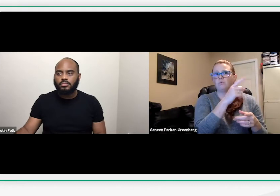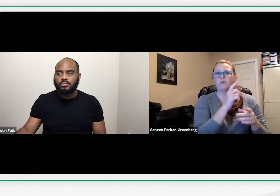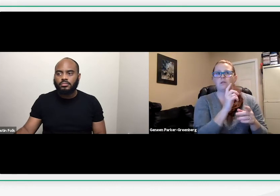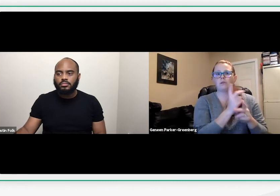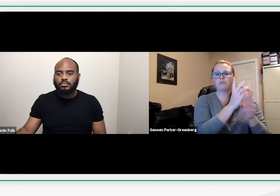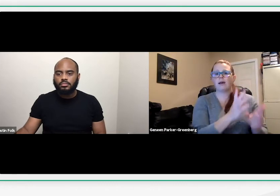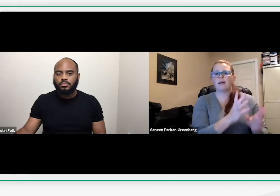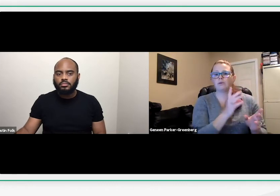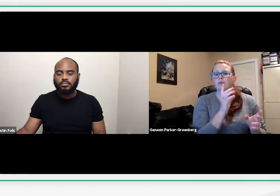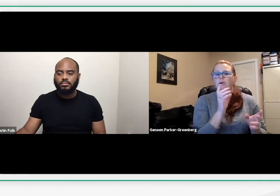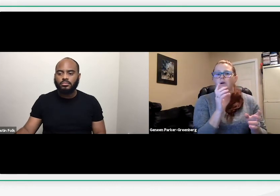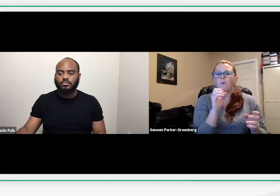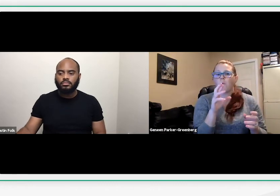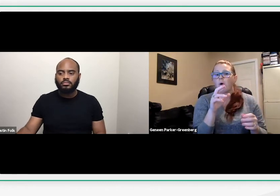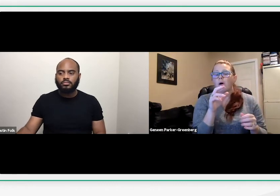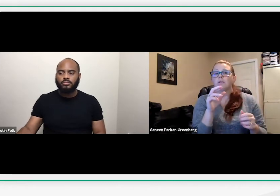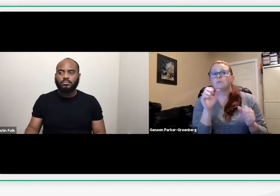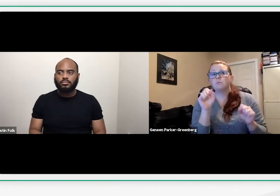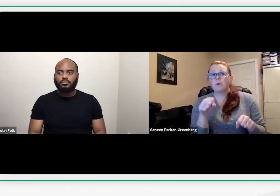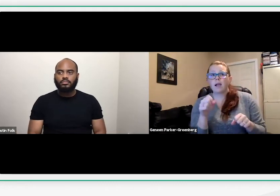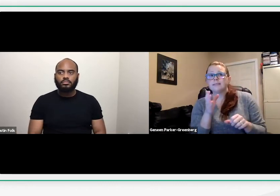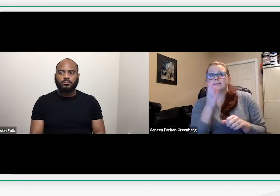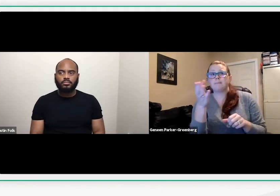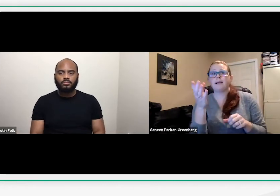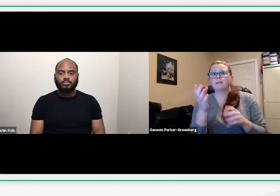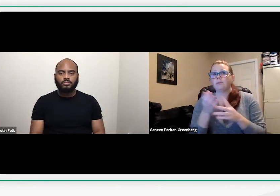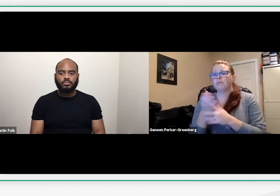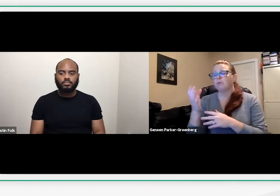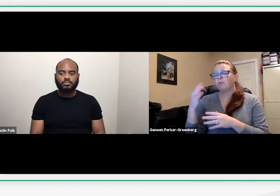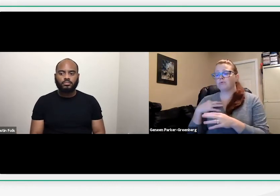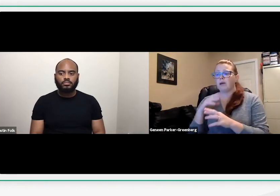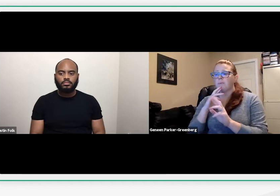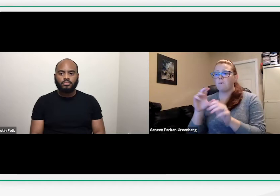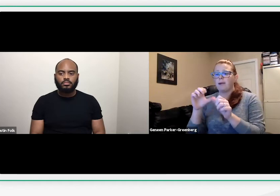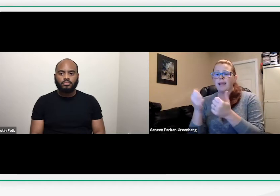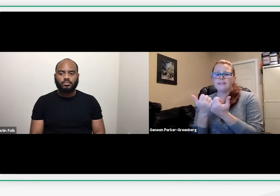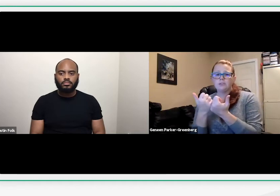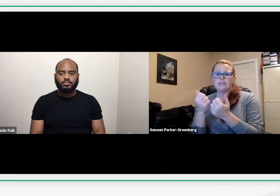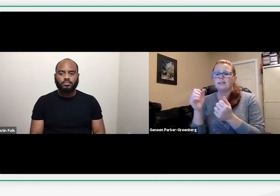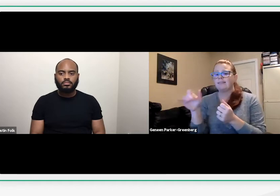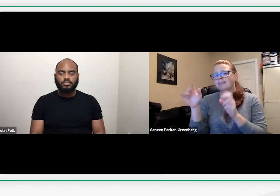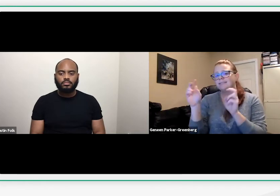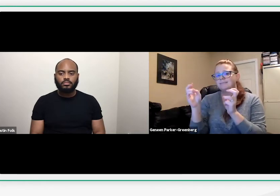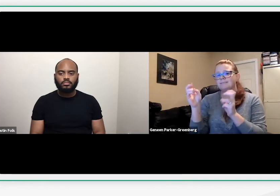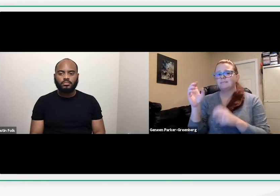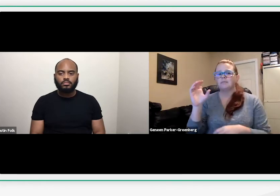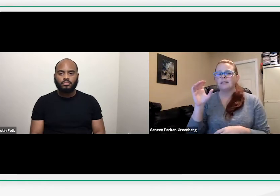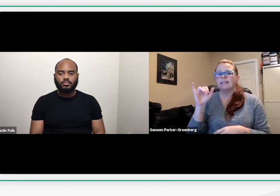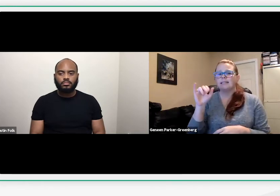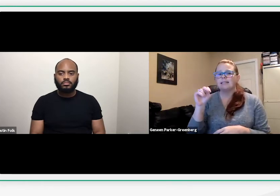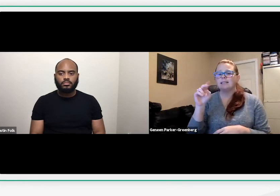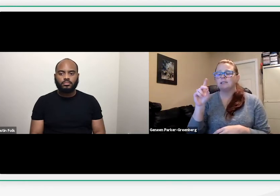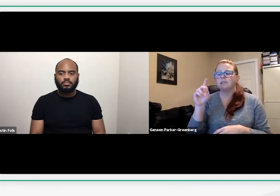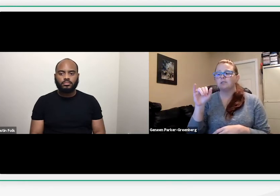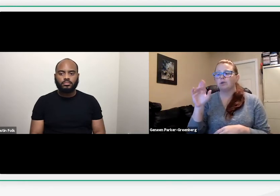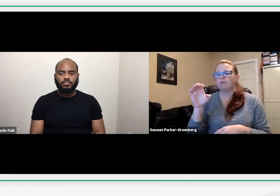can file a complaint to that creditor or lender or you can submit it through the Fair Credit